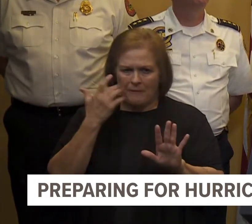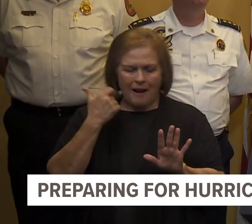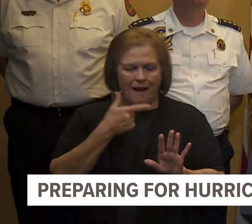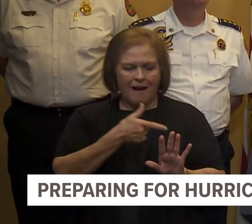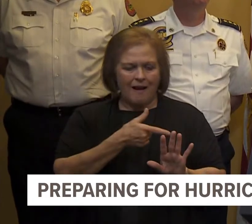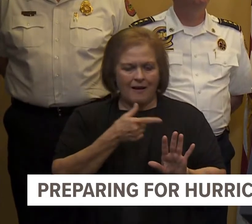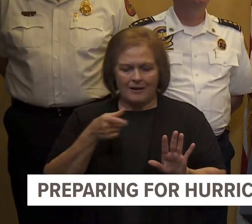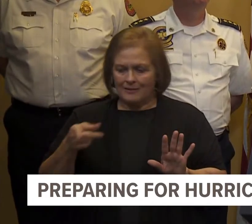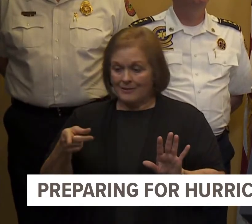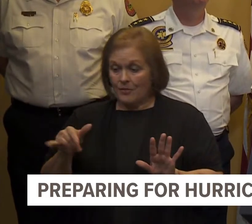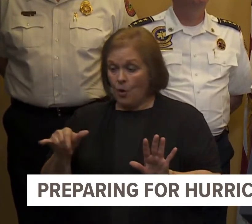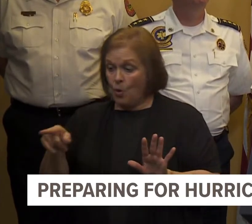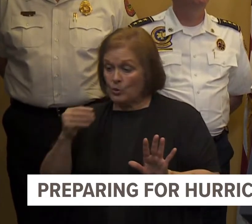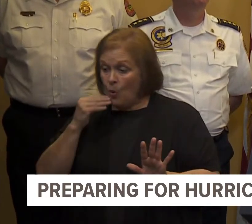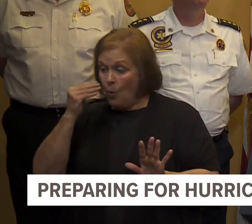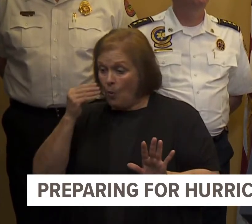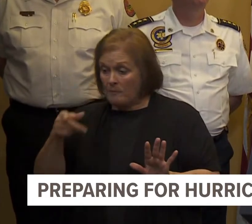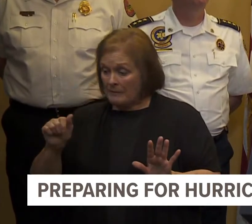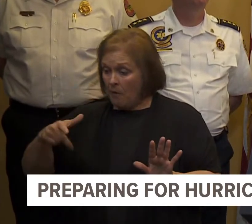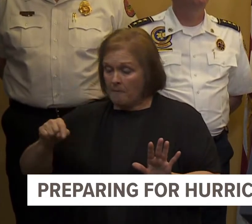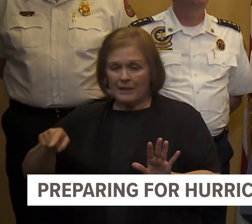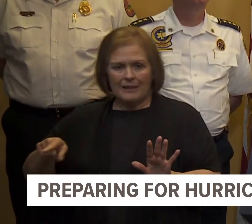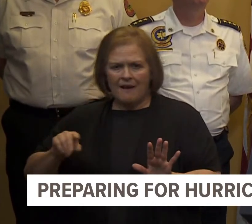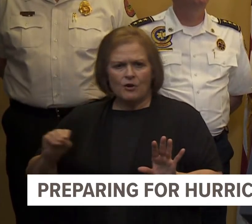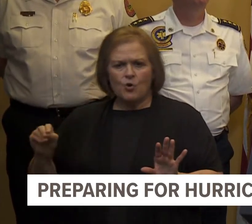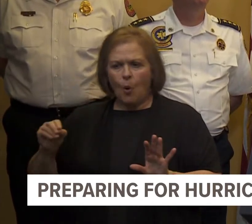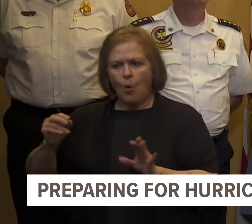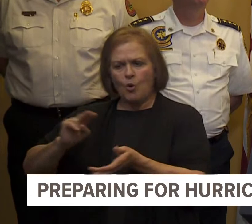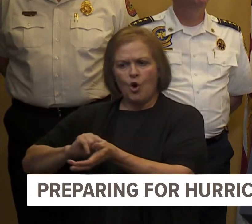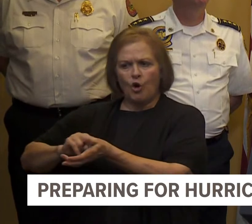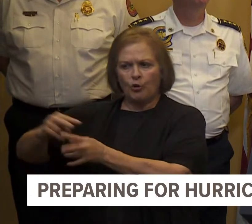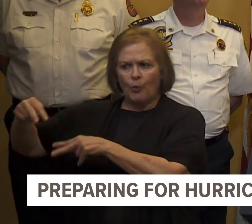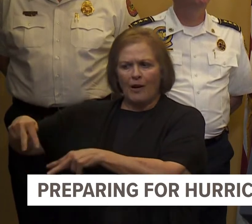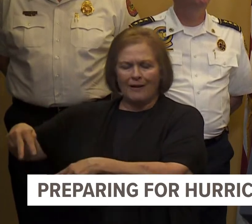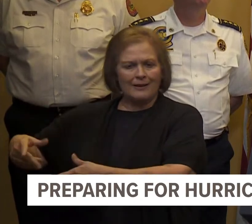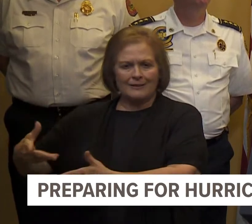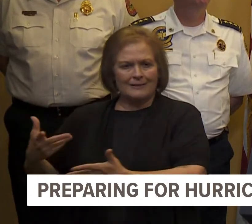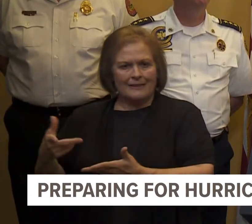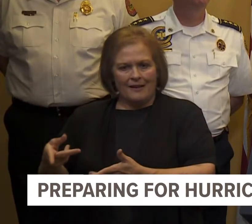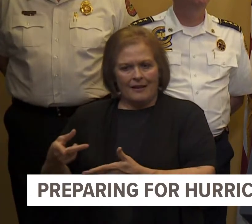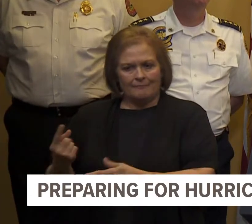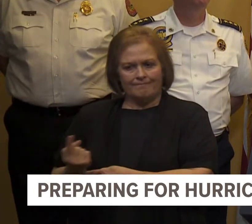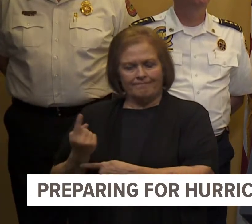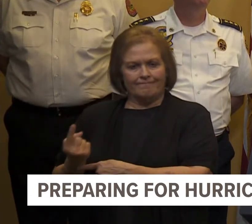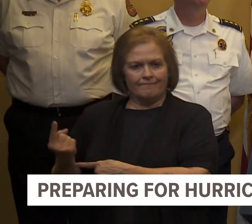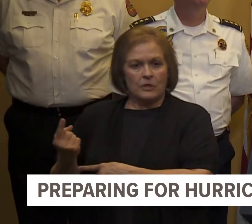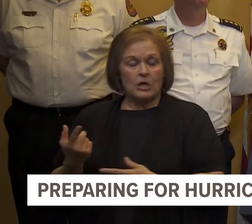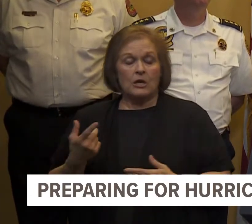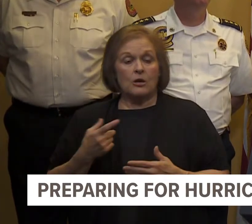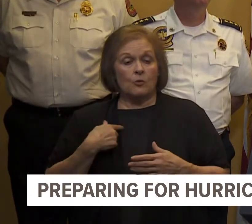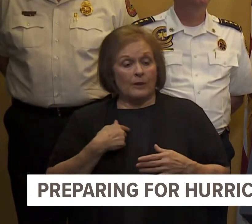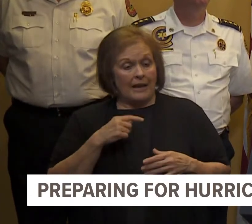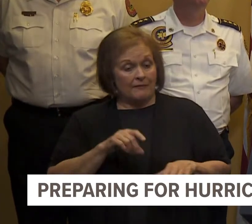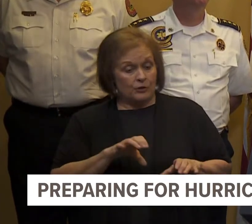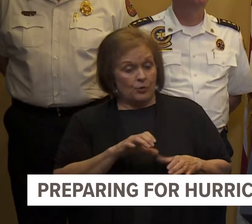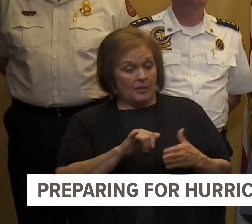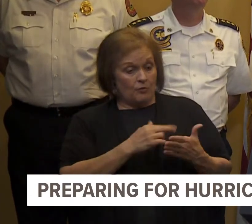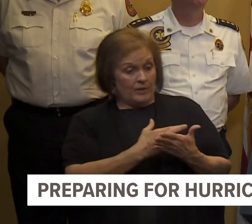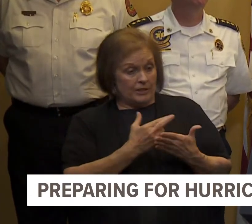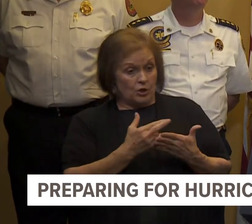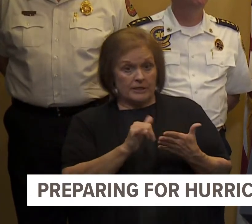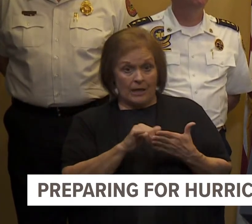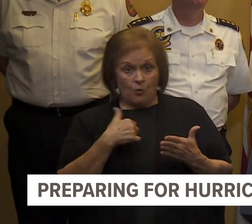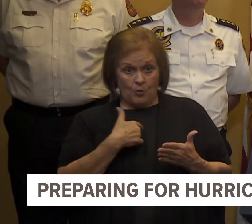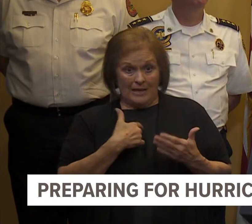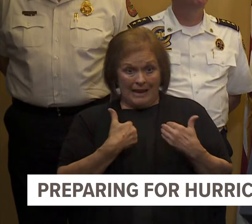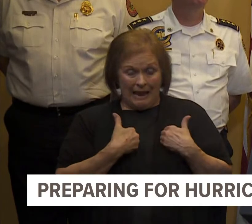there. It's an apartment building. And what we've endeavored to do is to take the resources that we have on the limited timeline,